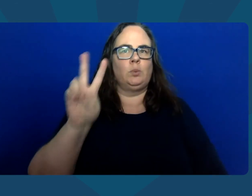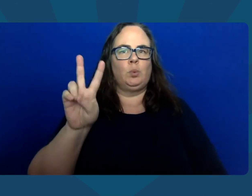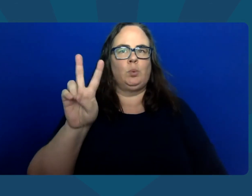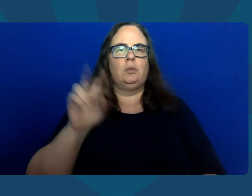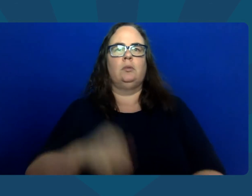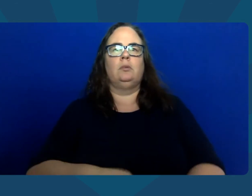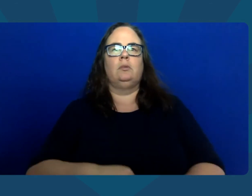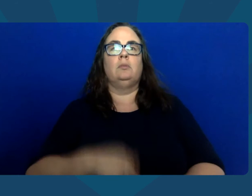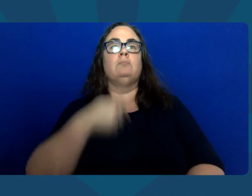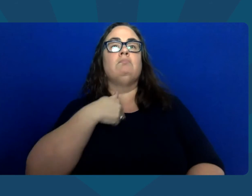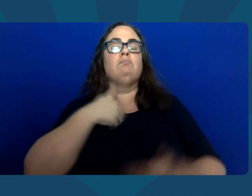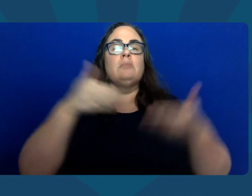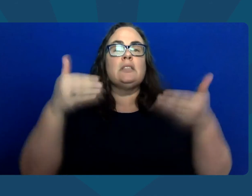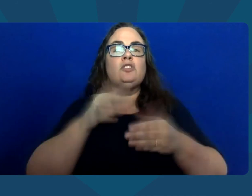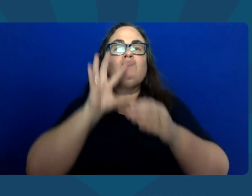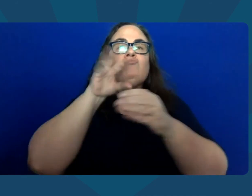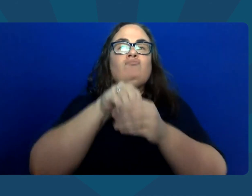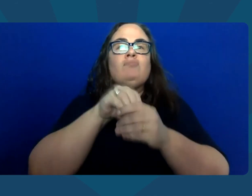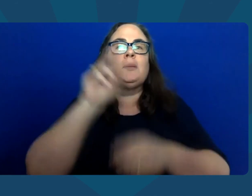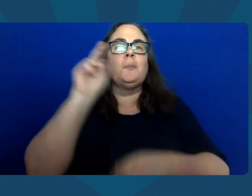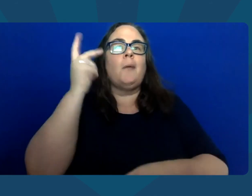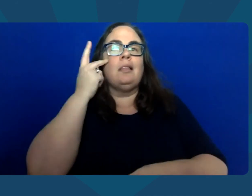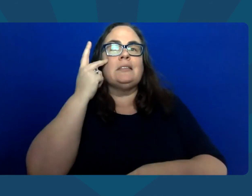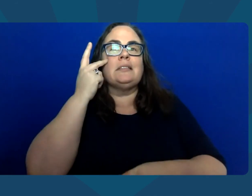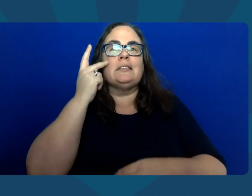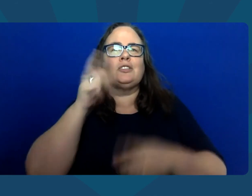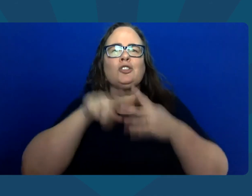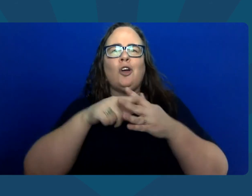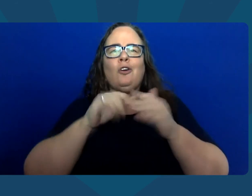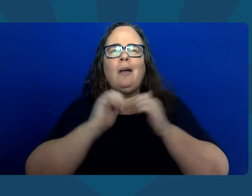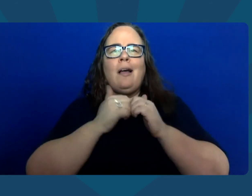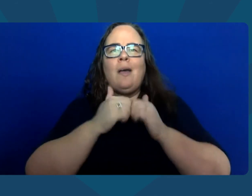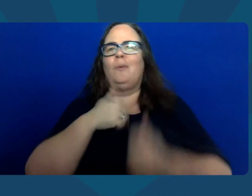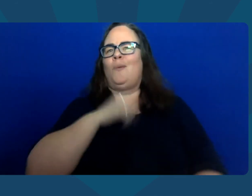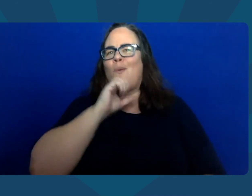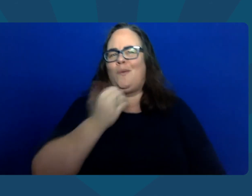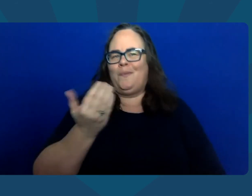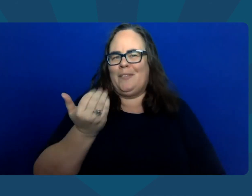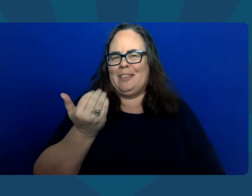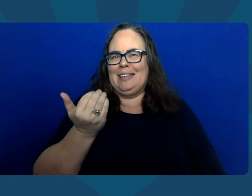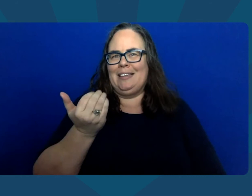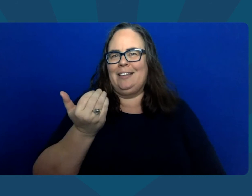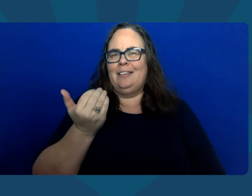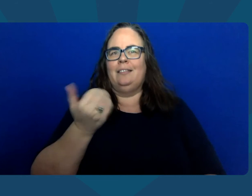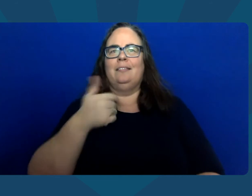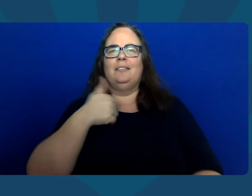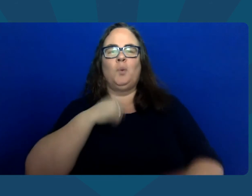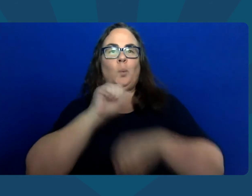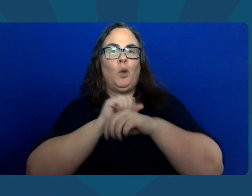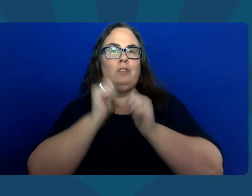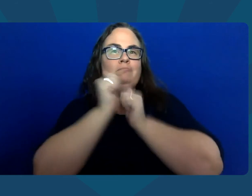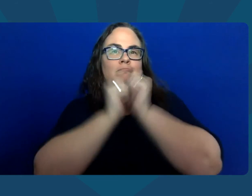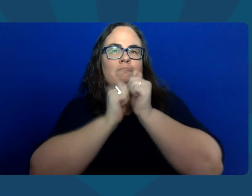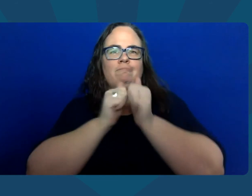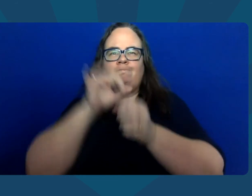1992. My introduction to politics started when I was 15 years of age, working for the